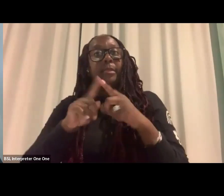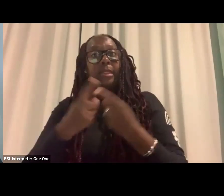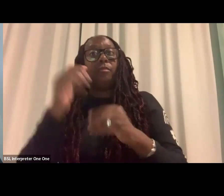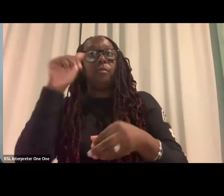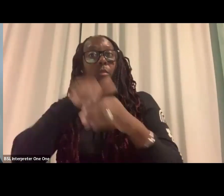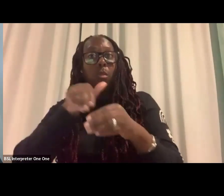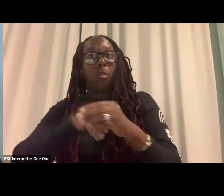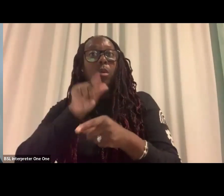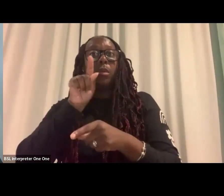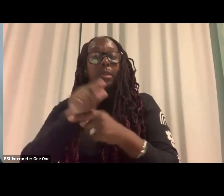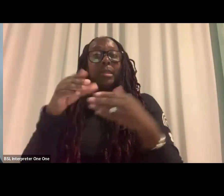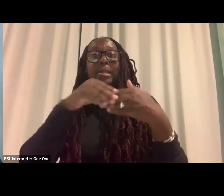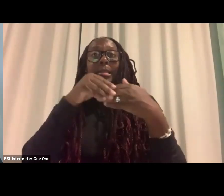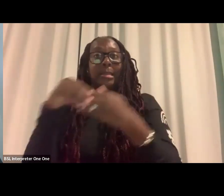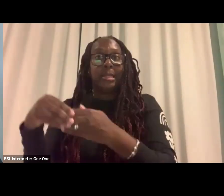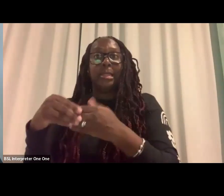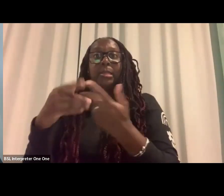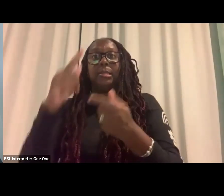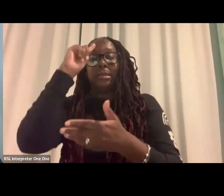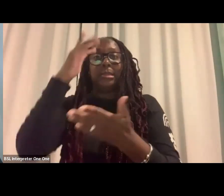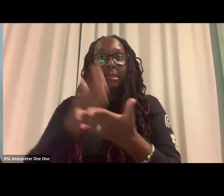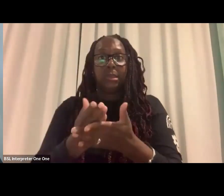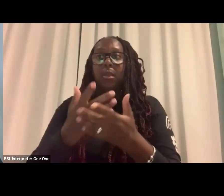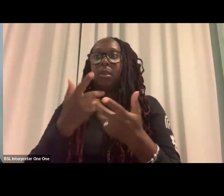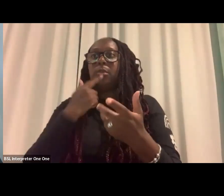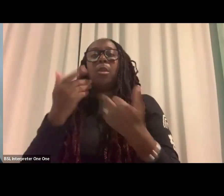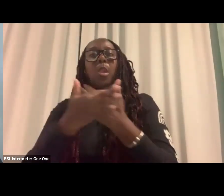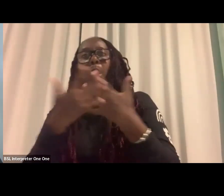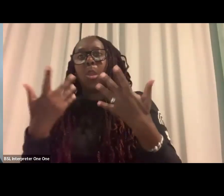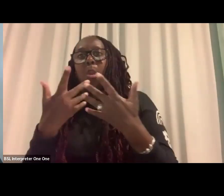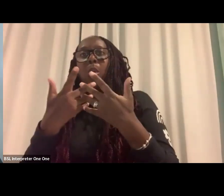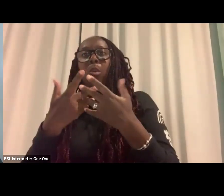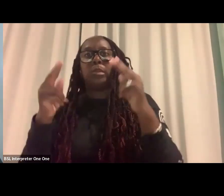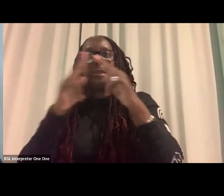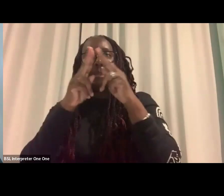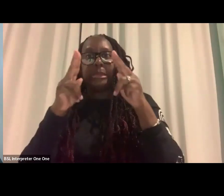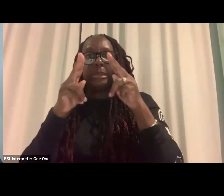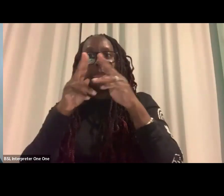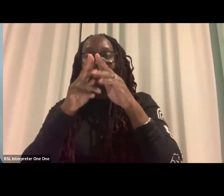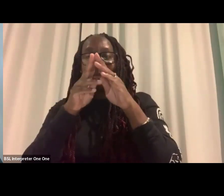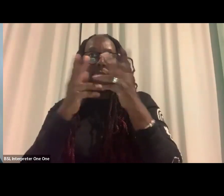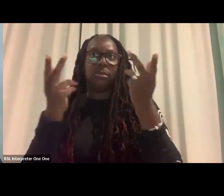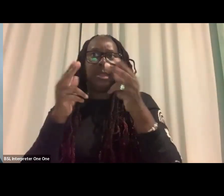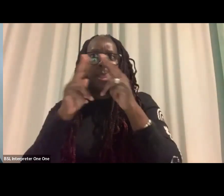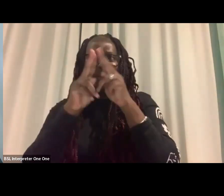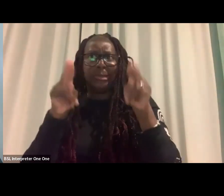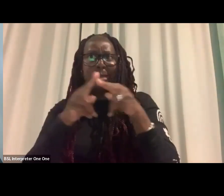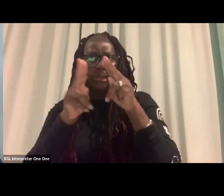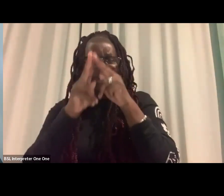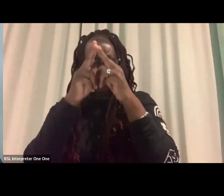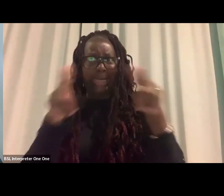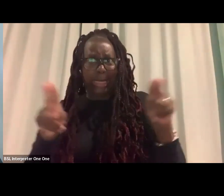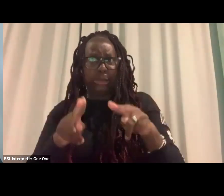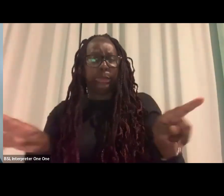our senior leaders have discussed and have gained a lot of international interest, and it has given a lot of challenges also at the same